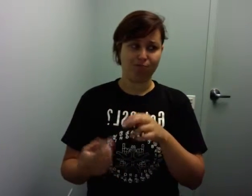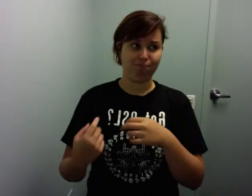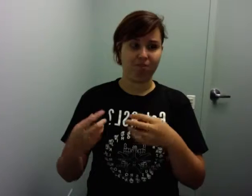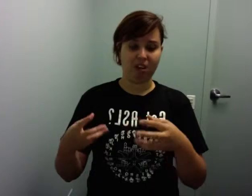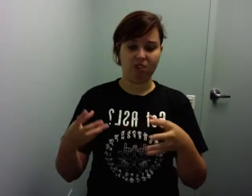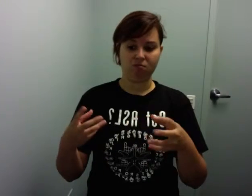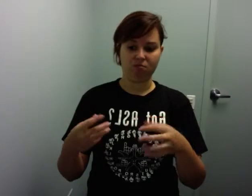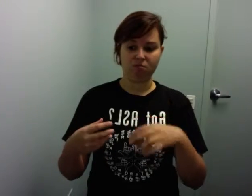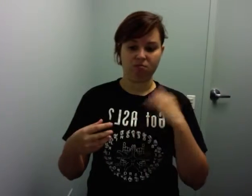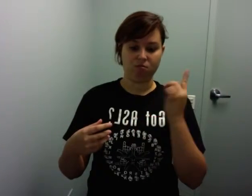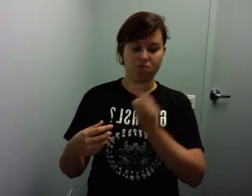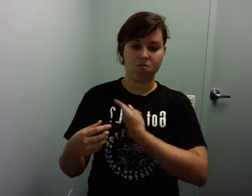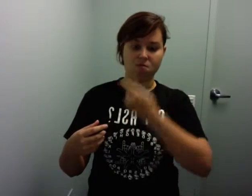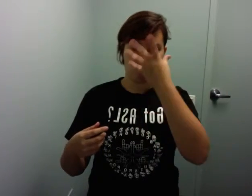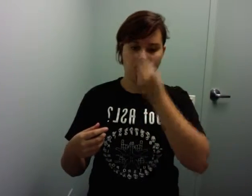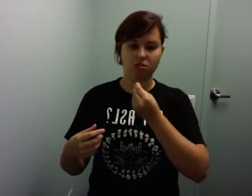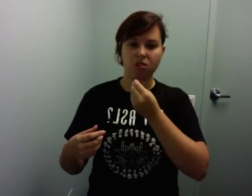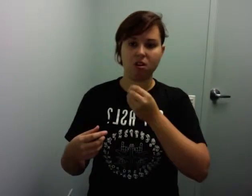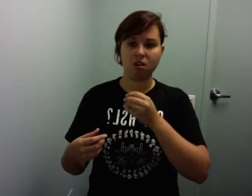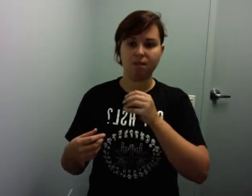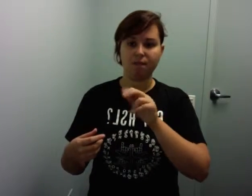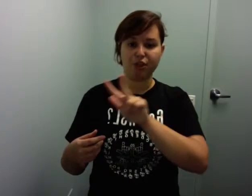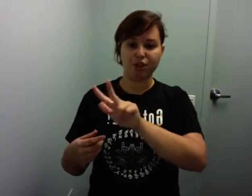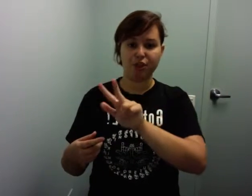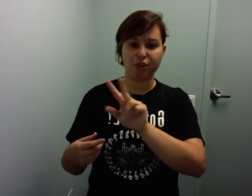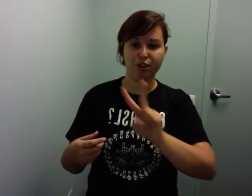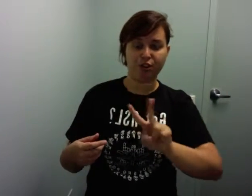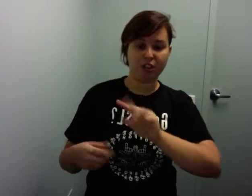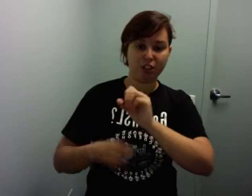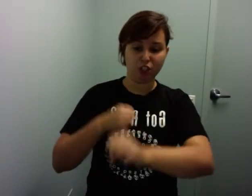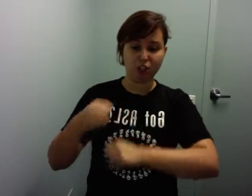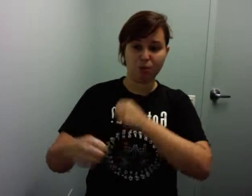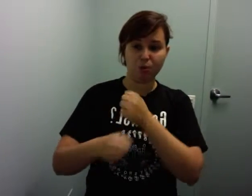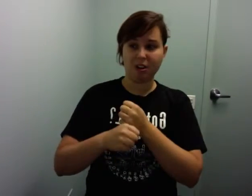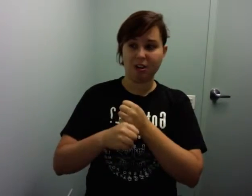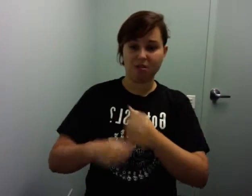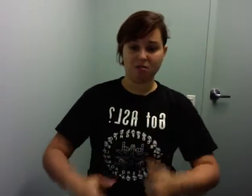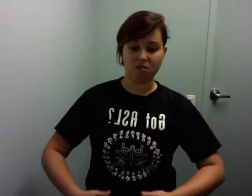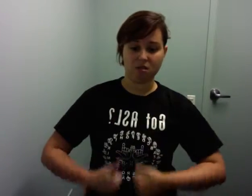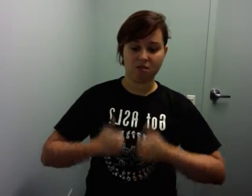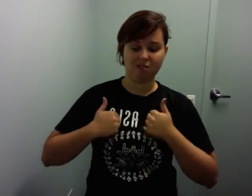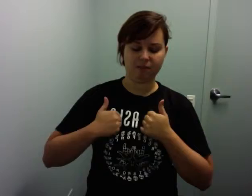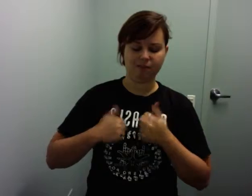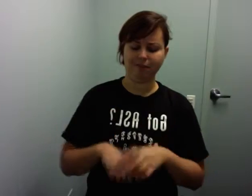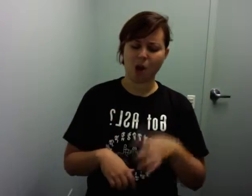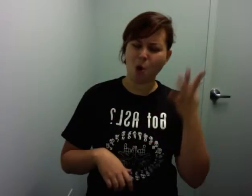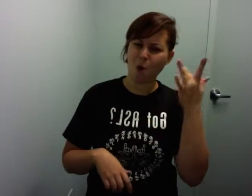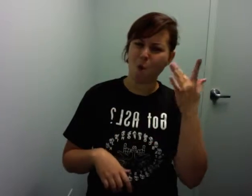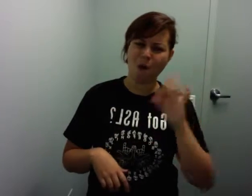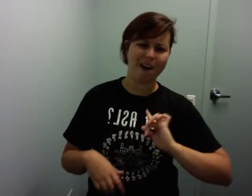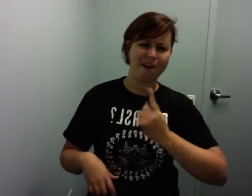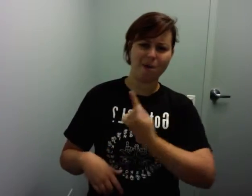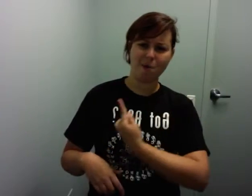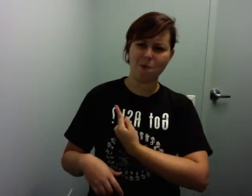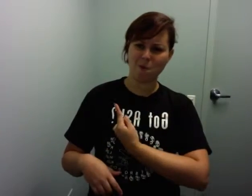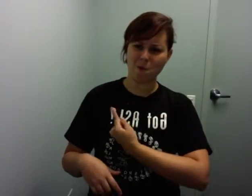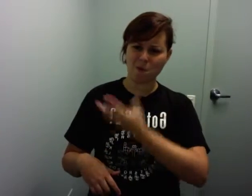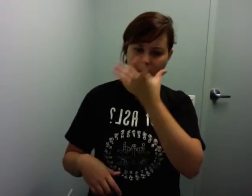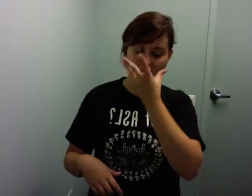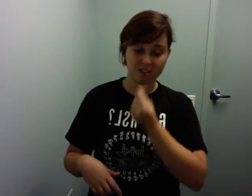So why do we sleep? And it won't surprise any of you that, of course, as scientists, we don't have a consensus. There are dozens of different